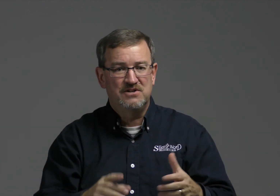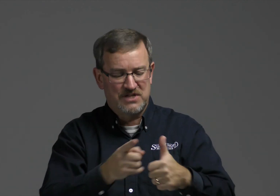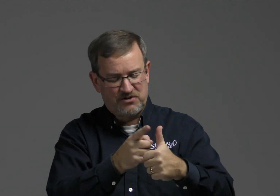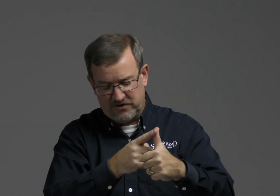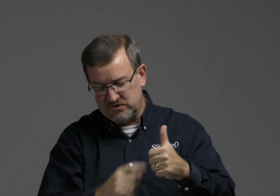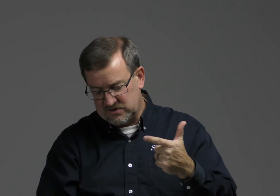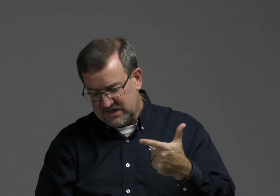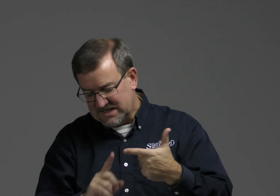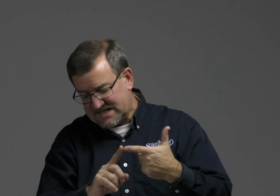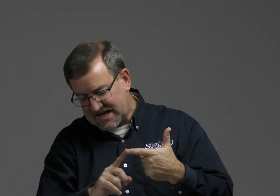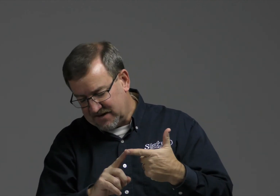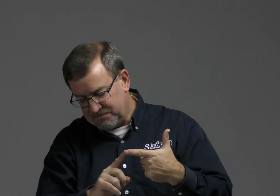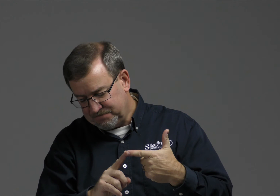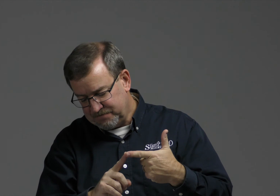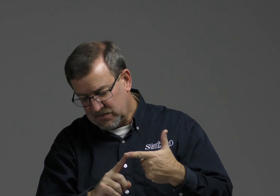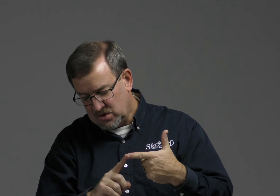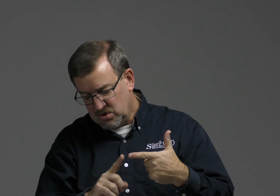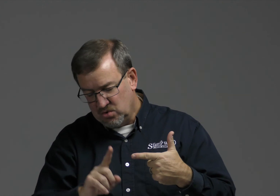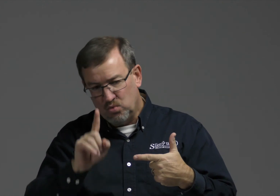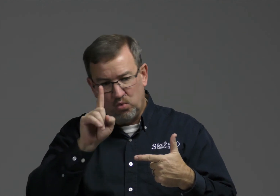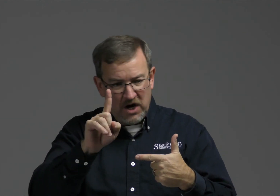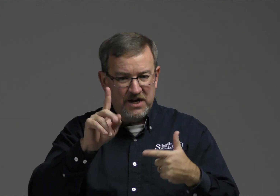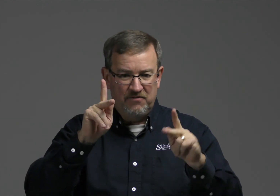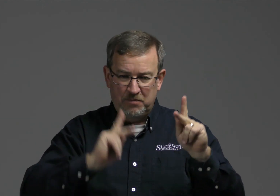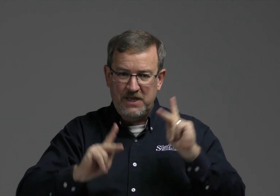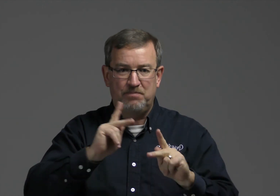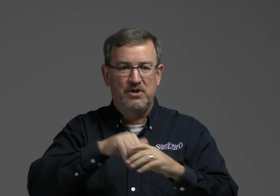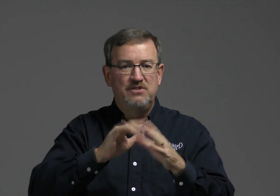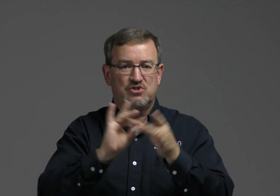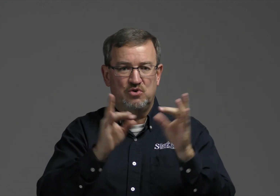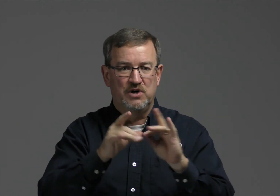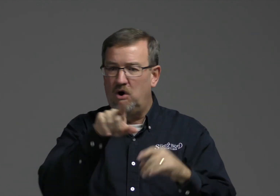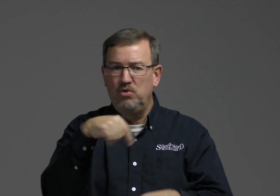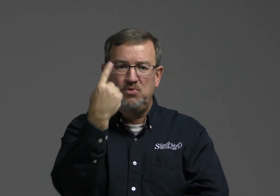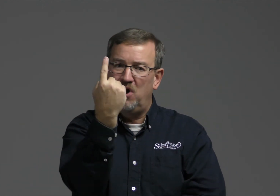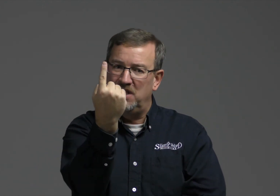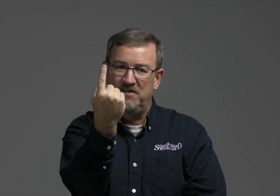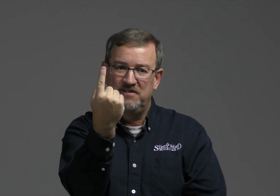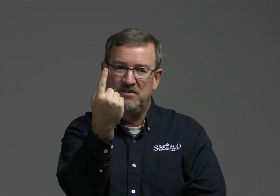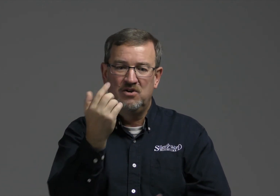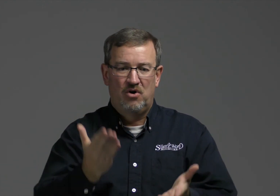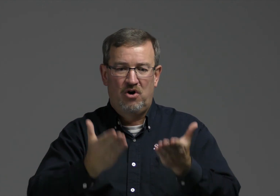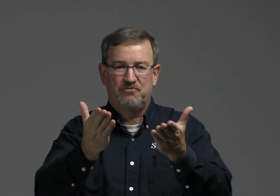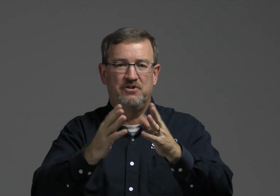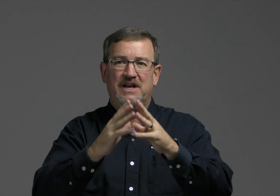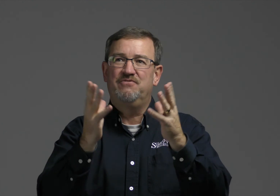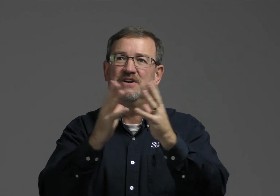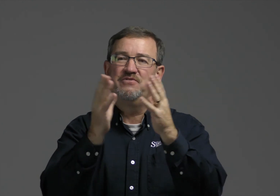sinners. That's first. Second, one of the people in the story, only one, offered a very,